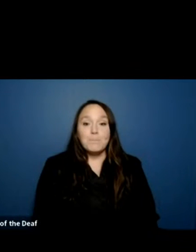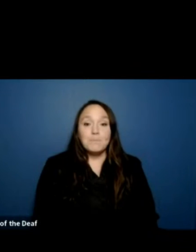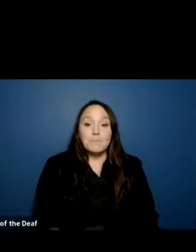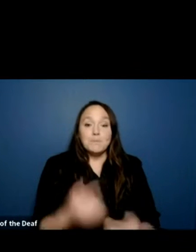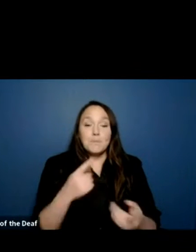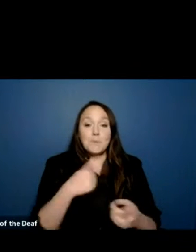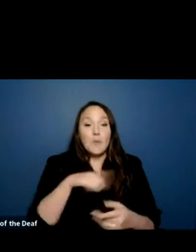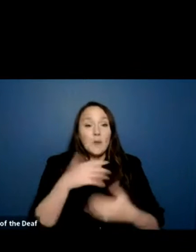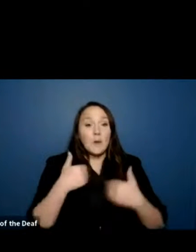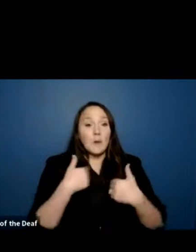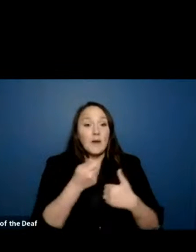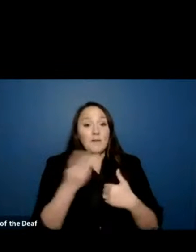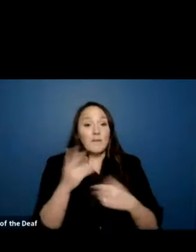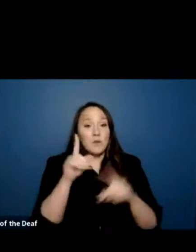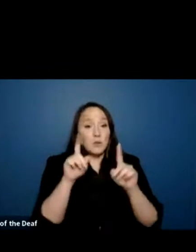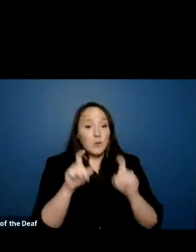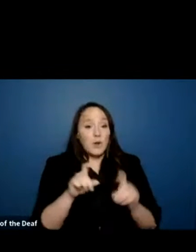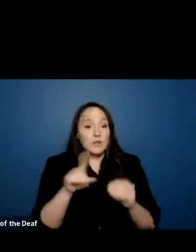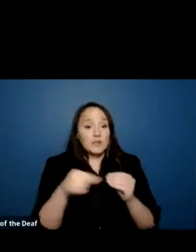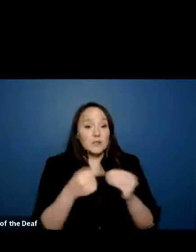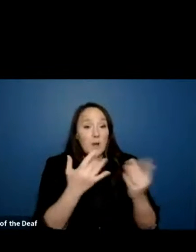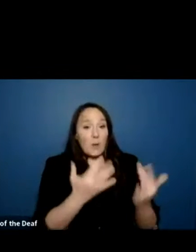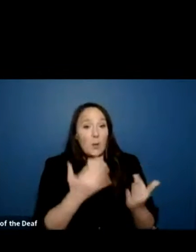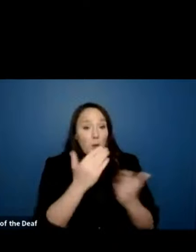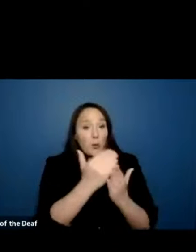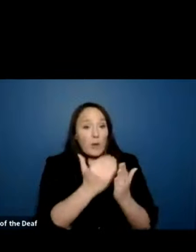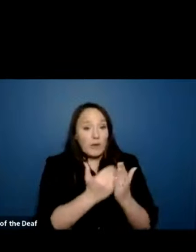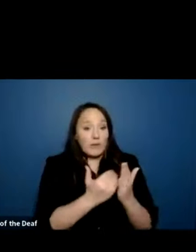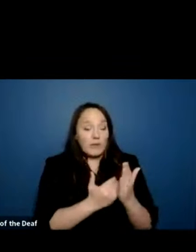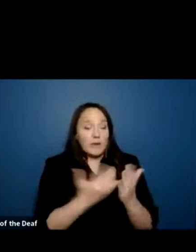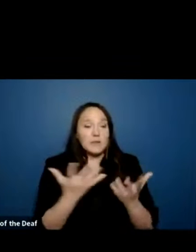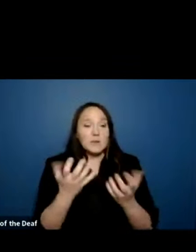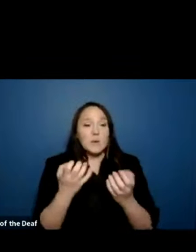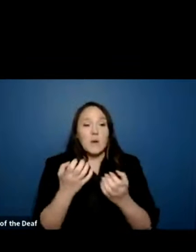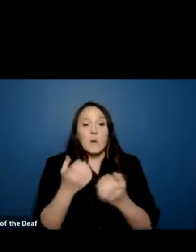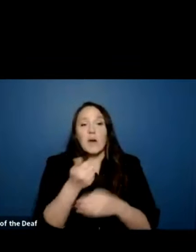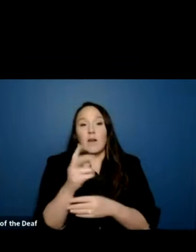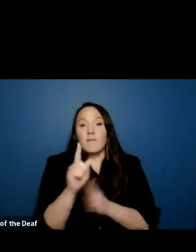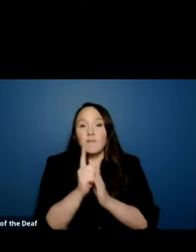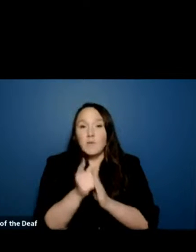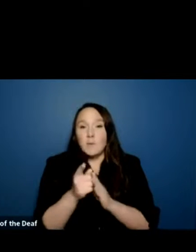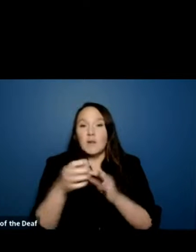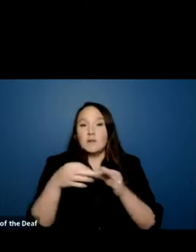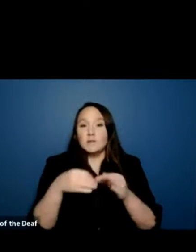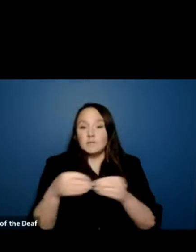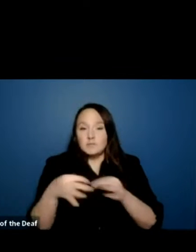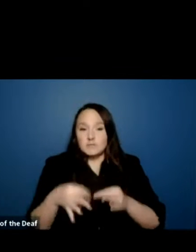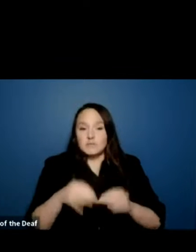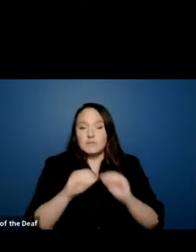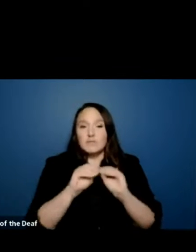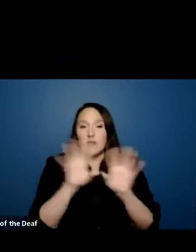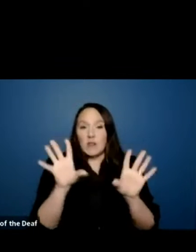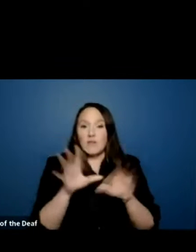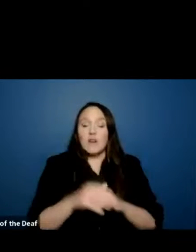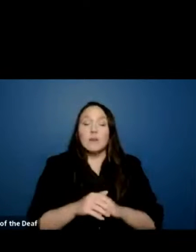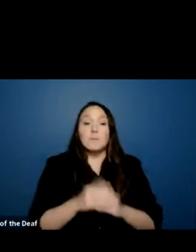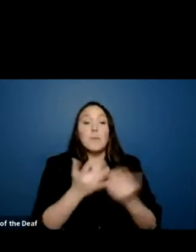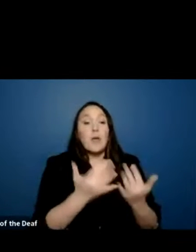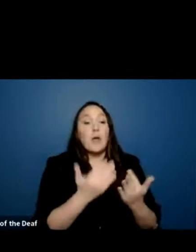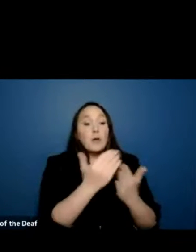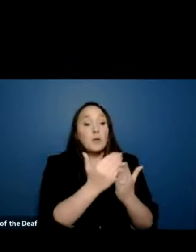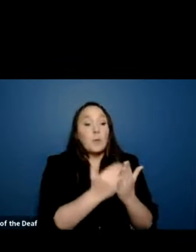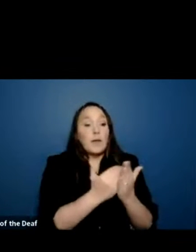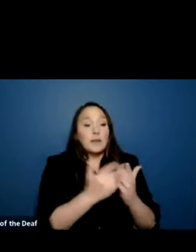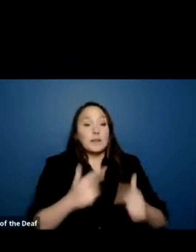We have received several questions about our wait list and wanted to spend a few minutes clarifying how it works. Our wait list is a